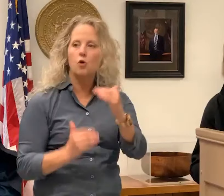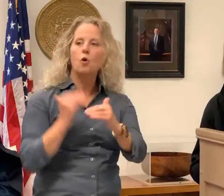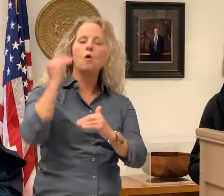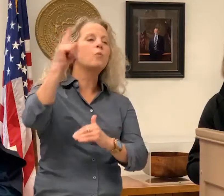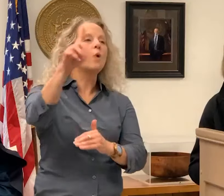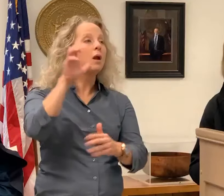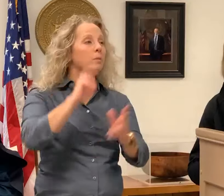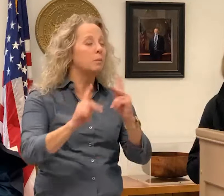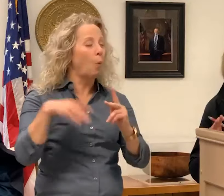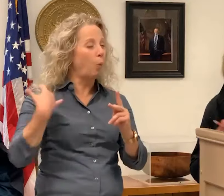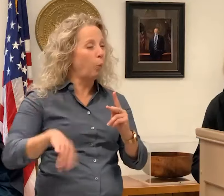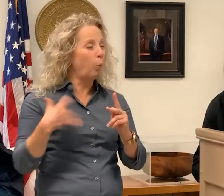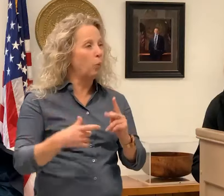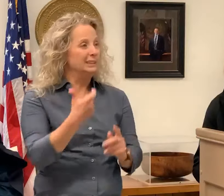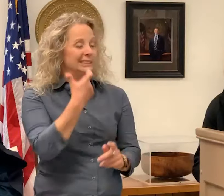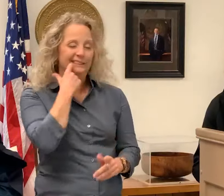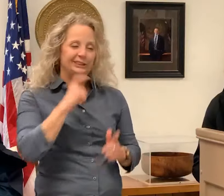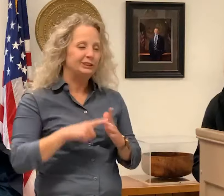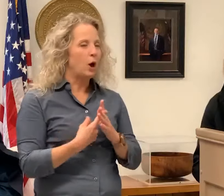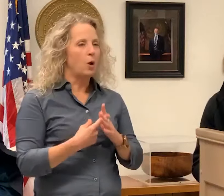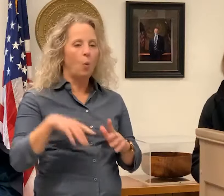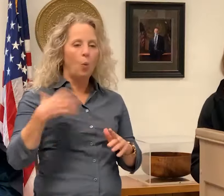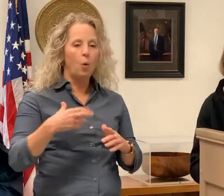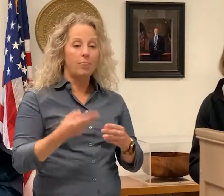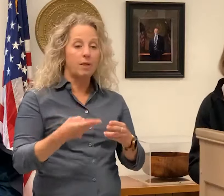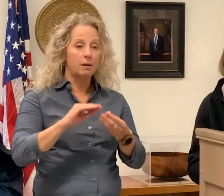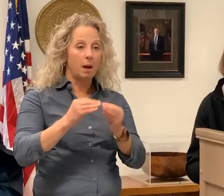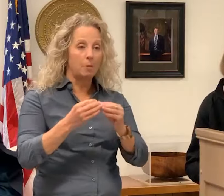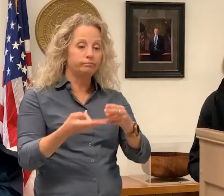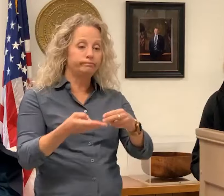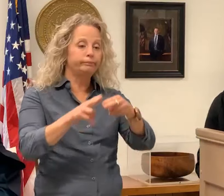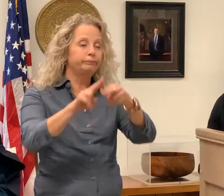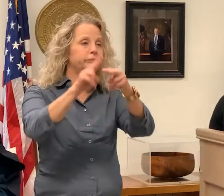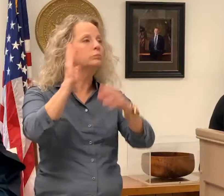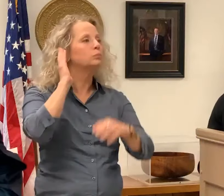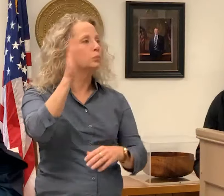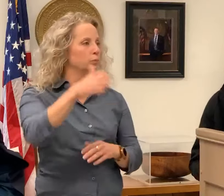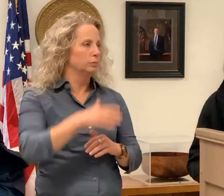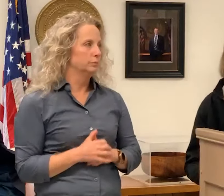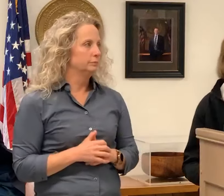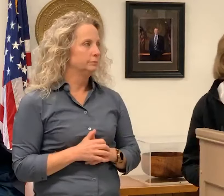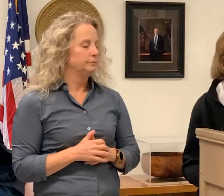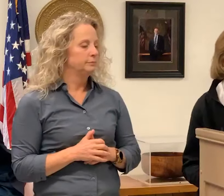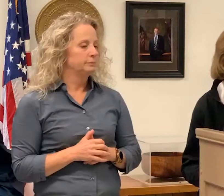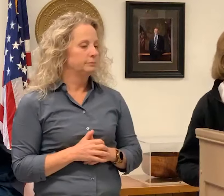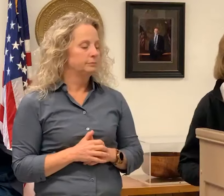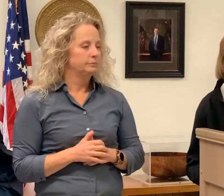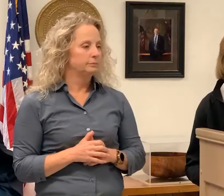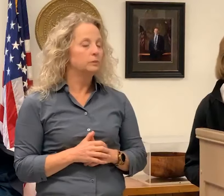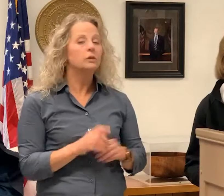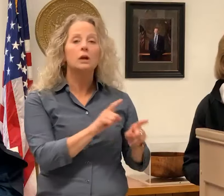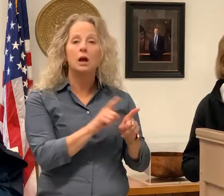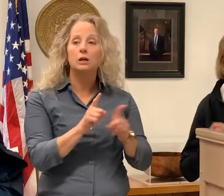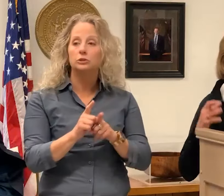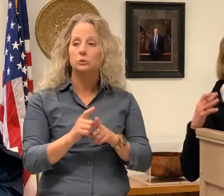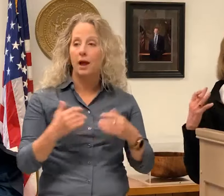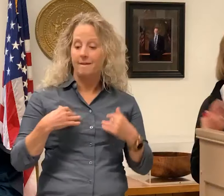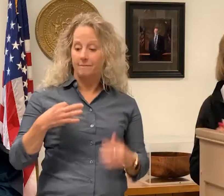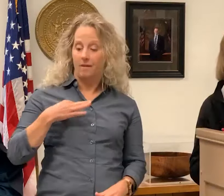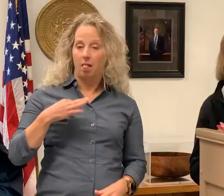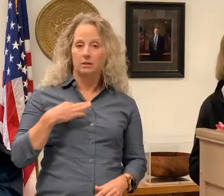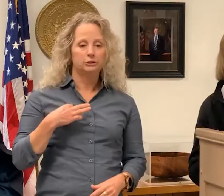100 people, and we've just started, so that number is going to grow. The other thing is we have volunteers that